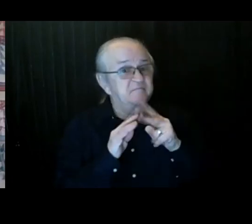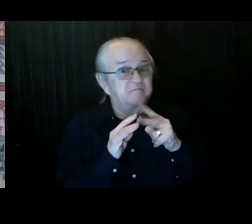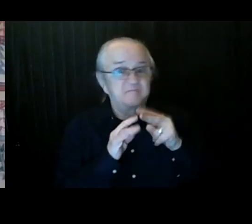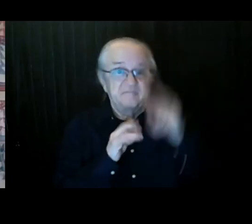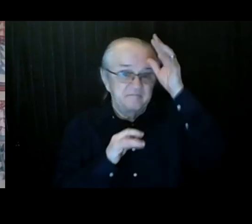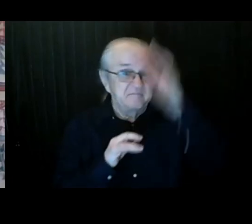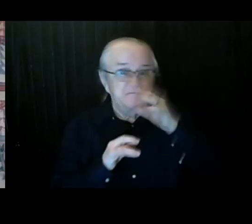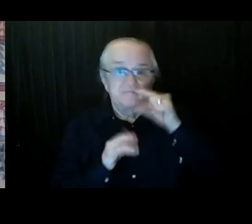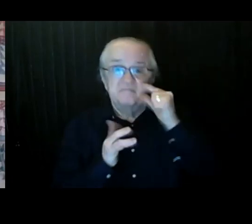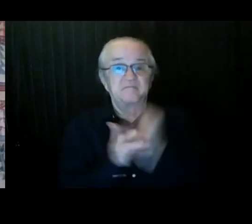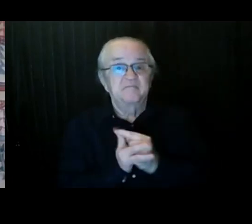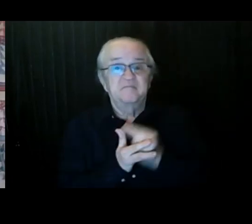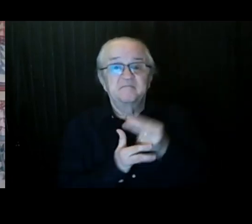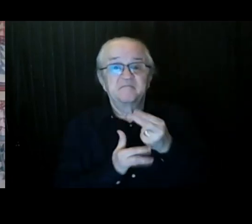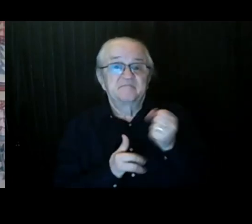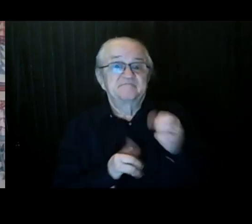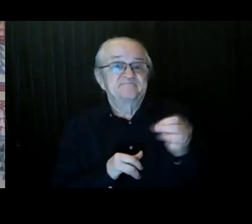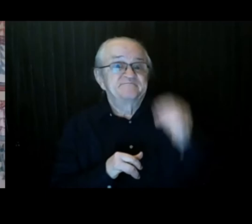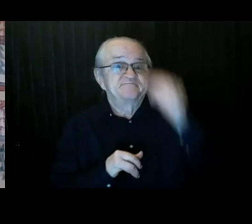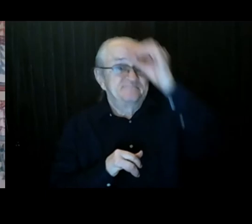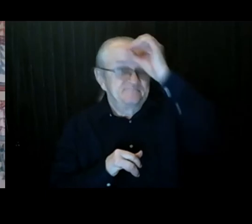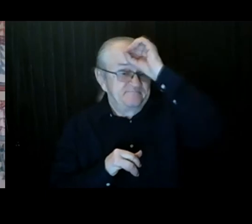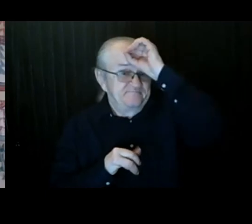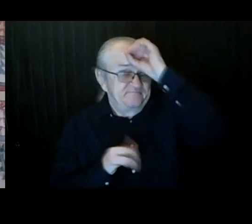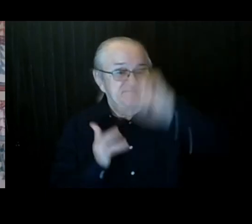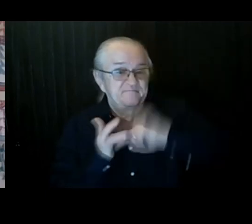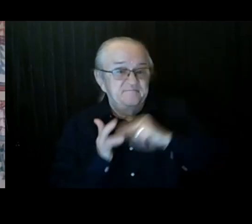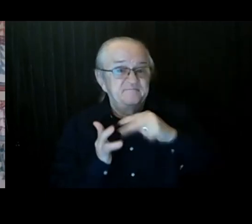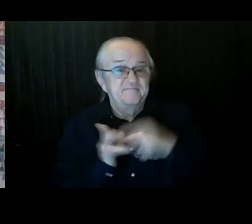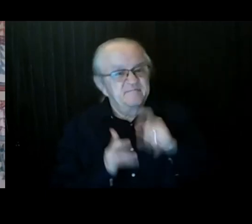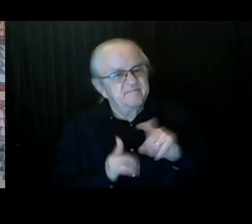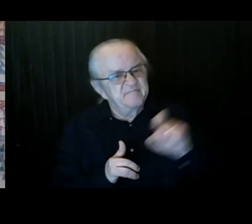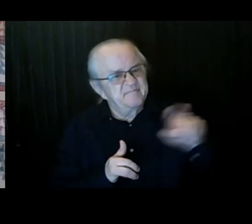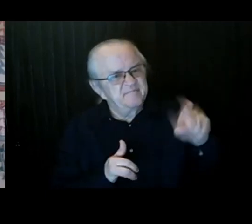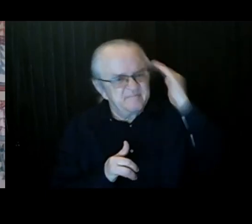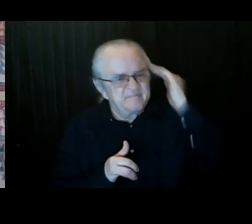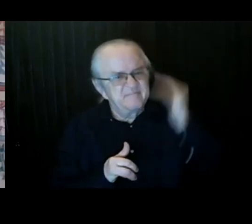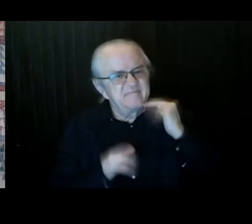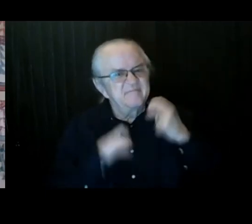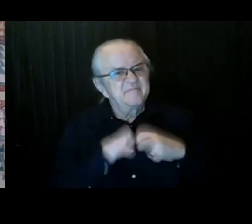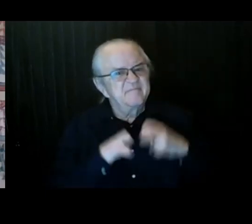school, so they had no clue what that meant. And they had to ask the head of the physics department to